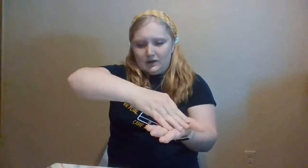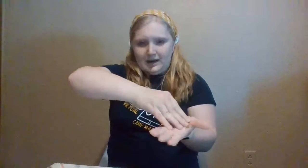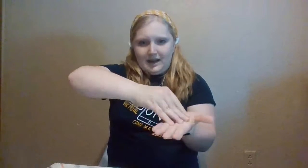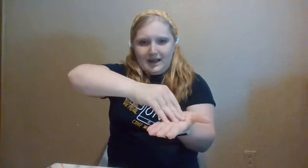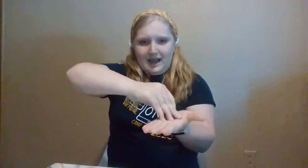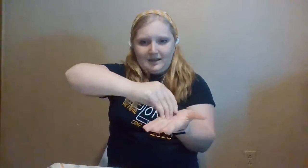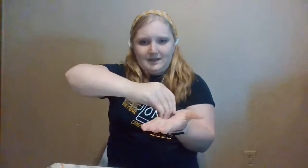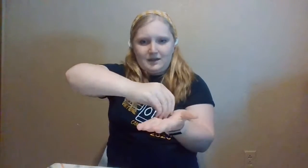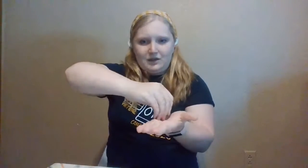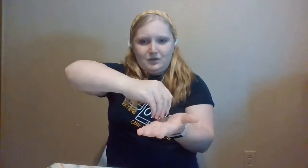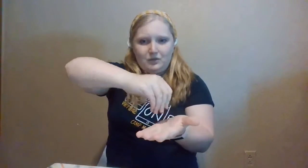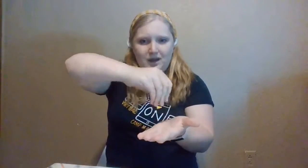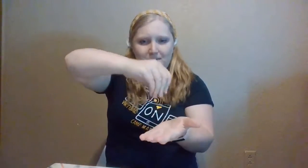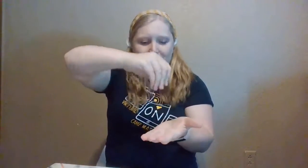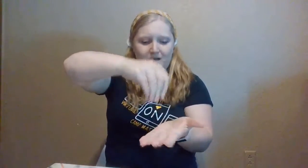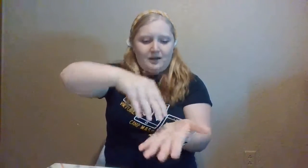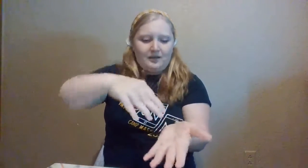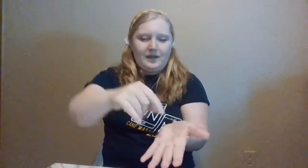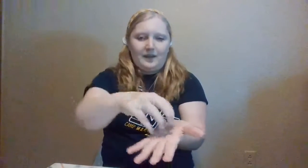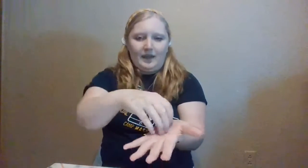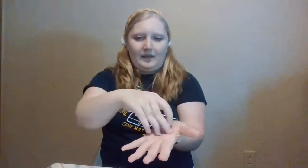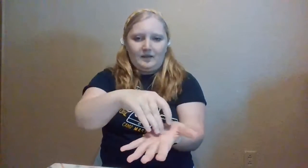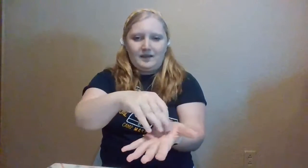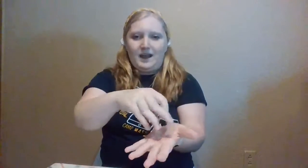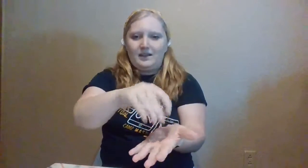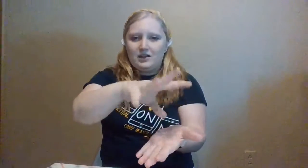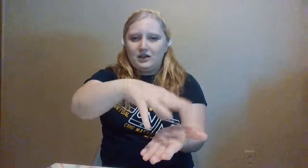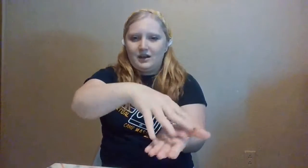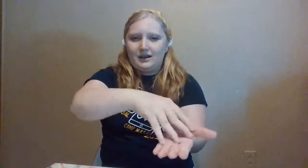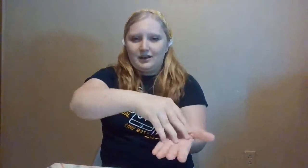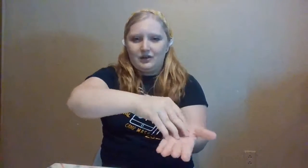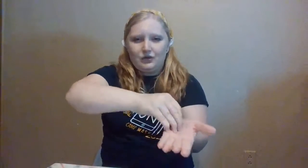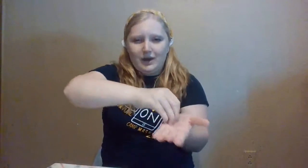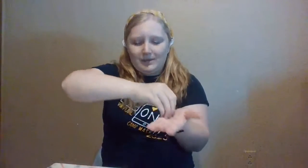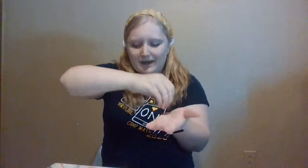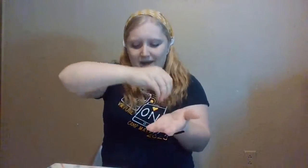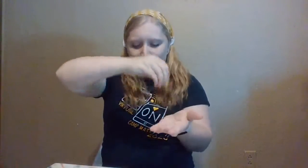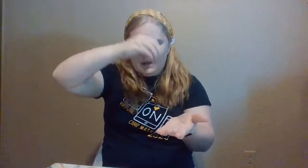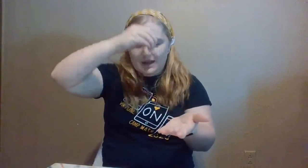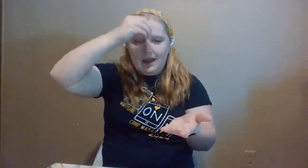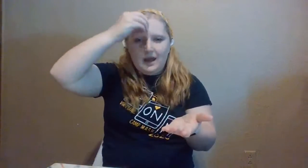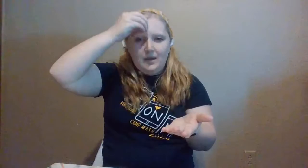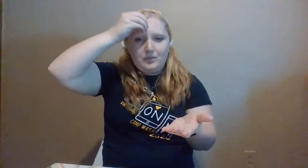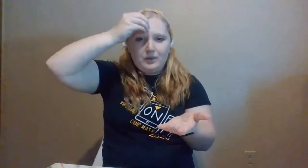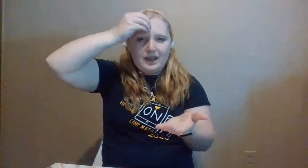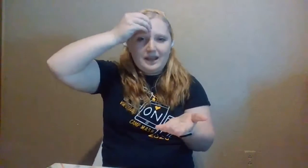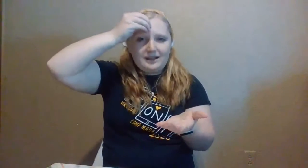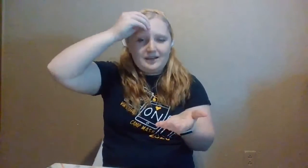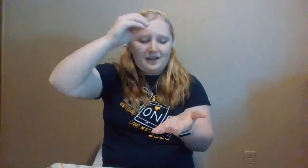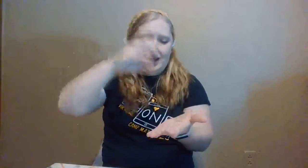going to act like you're grabbing that, like there's knowledge in your hand and you're grabbing it up and bringing it to your